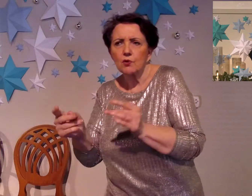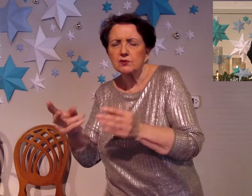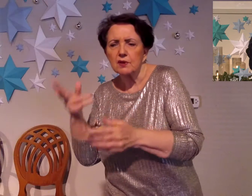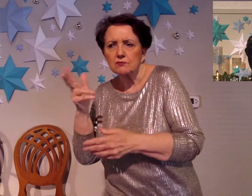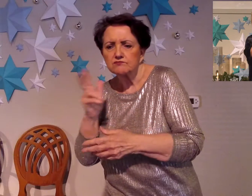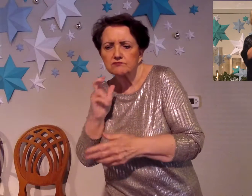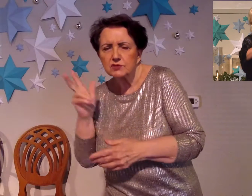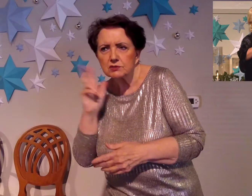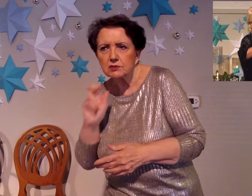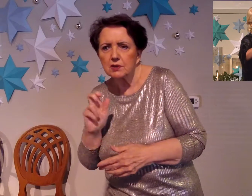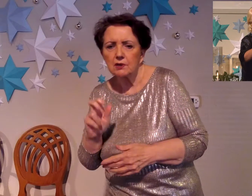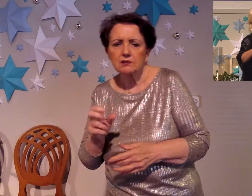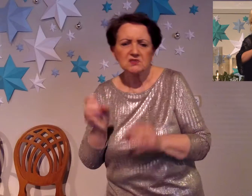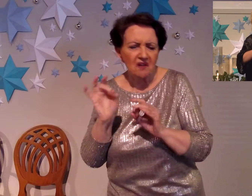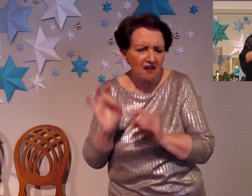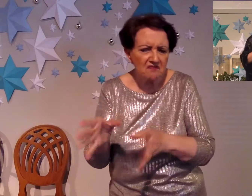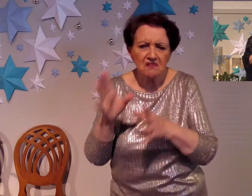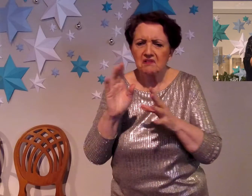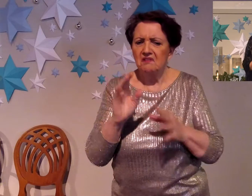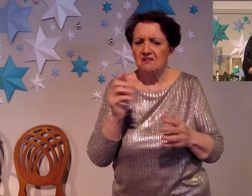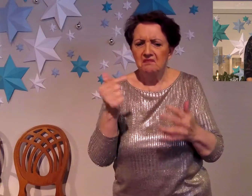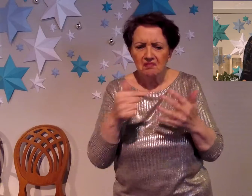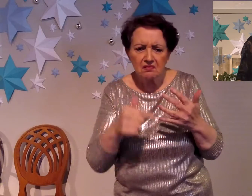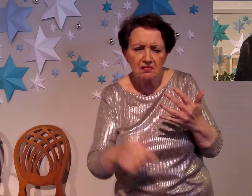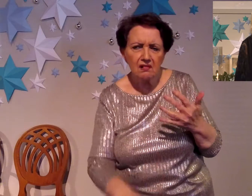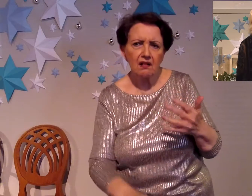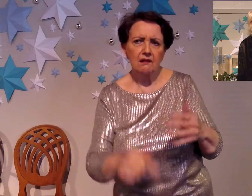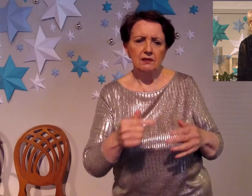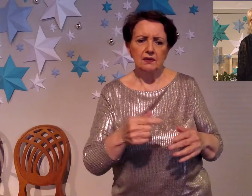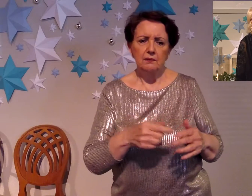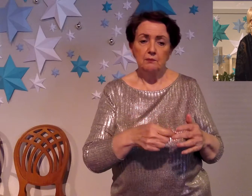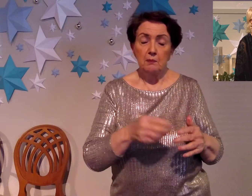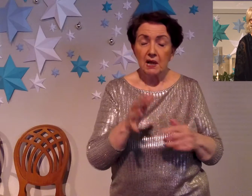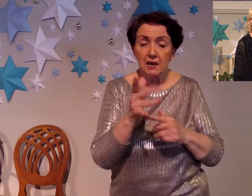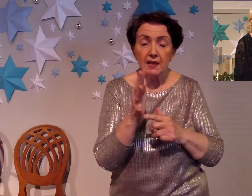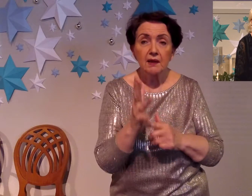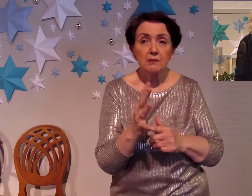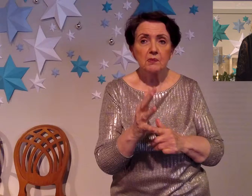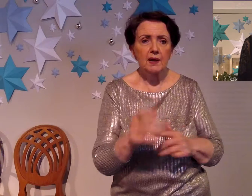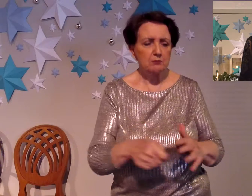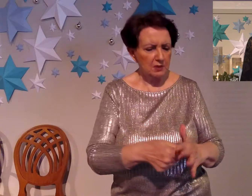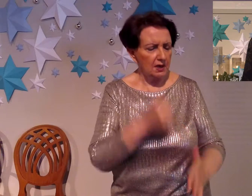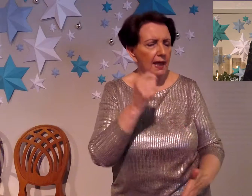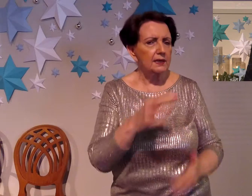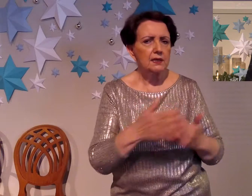and how hard it is and how horrible it is and all of those things. I'm going to light my lamp of faith